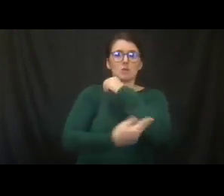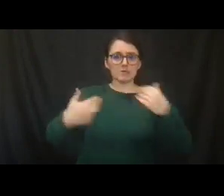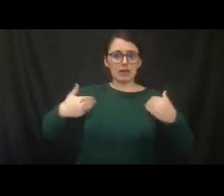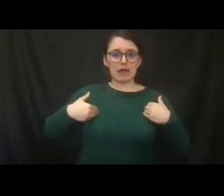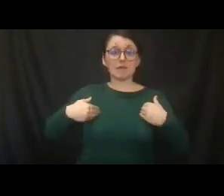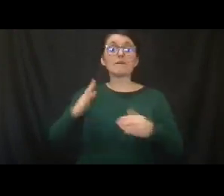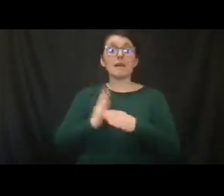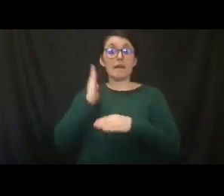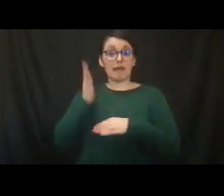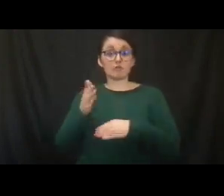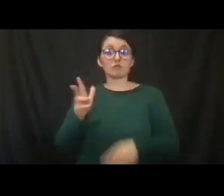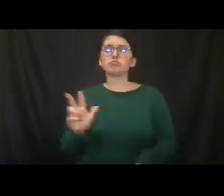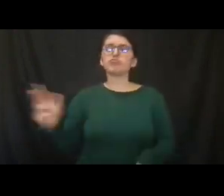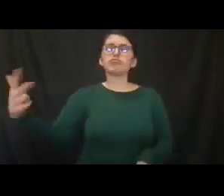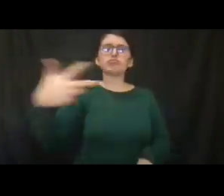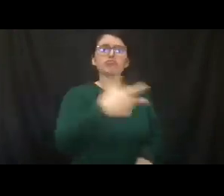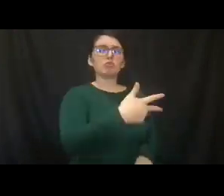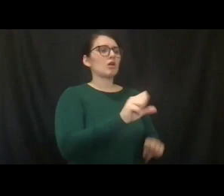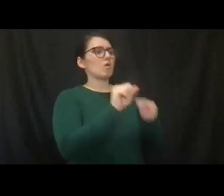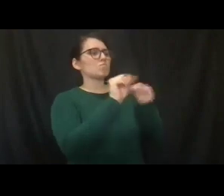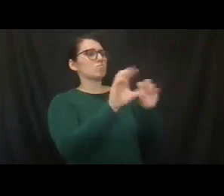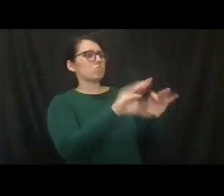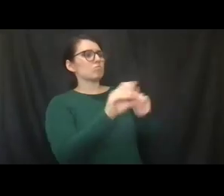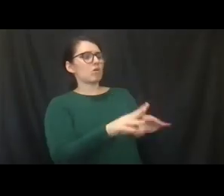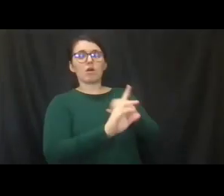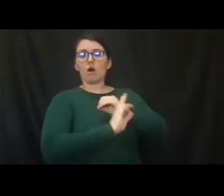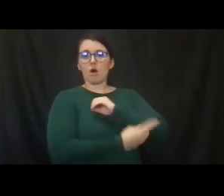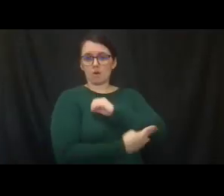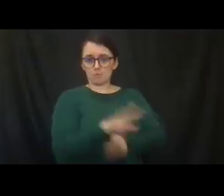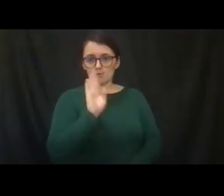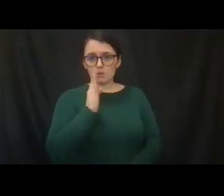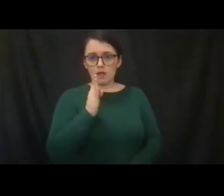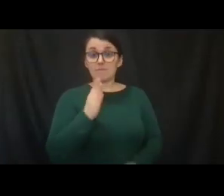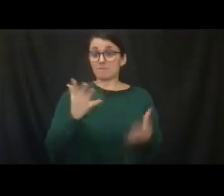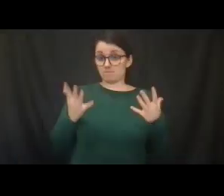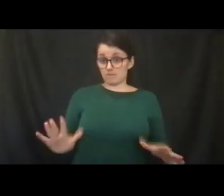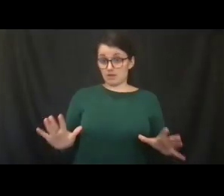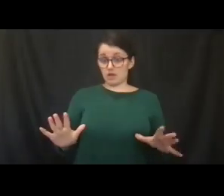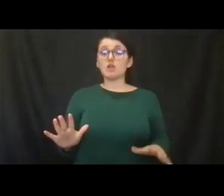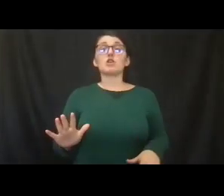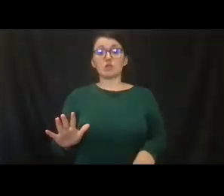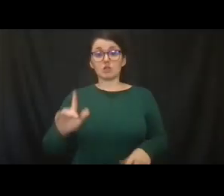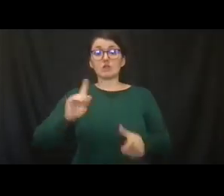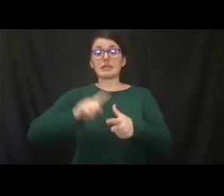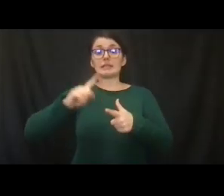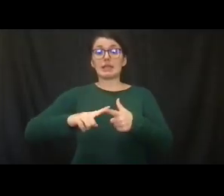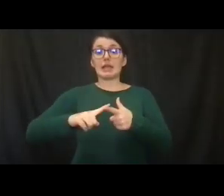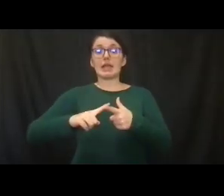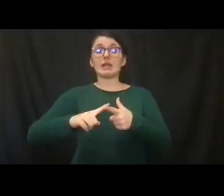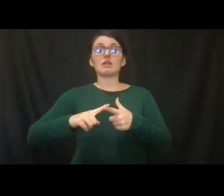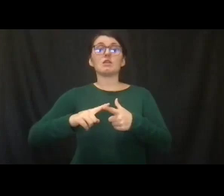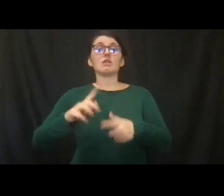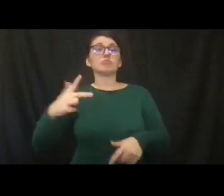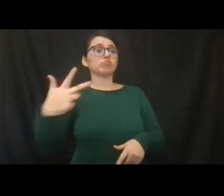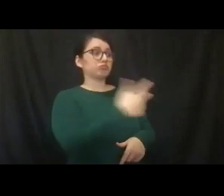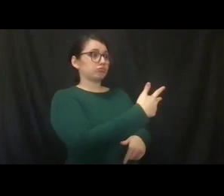garbage. Once they unload their garbage, they will drive out to the fee station, and